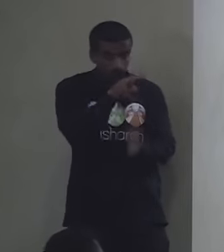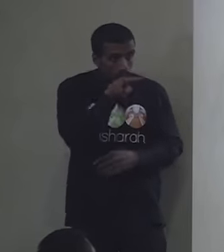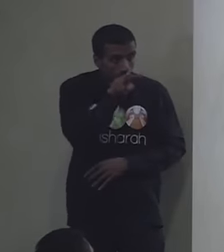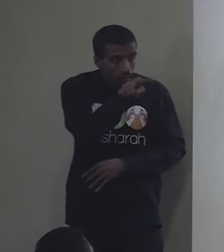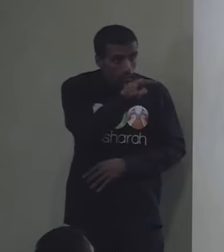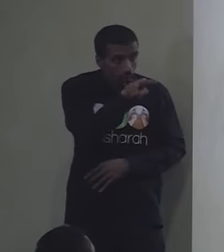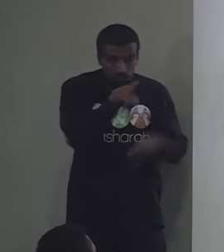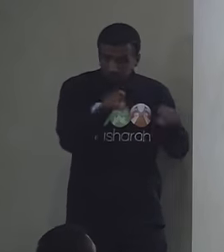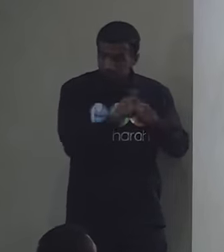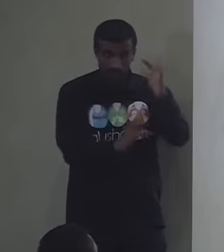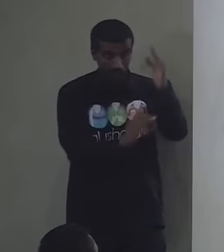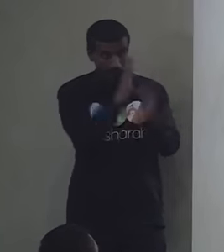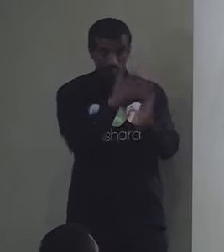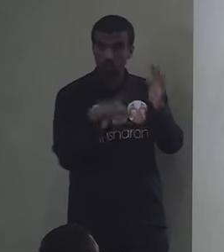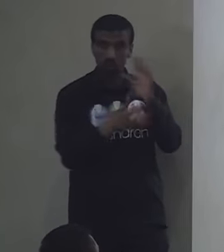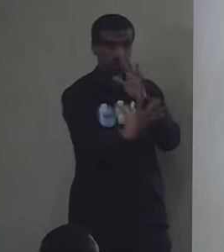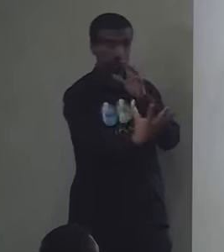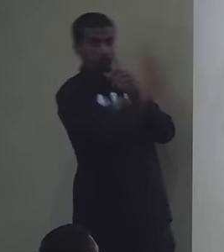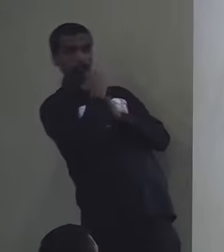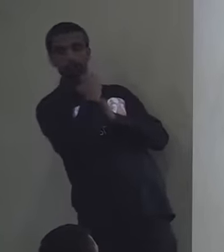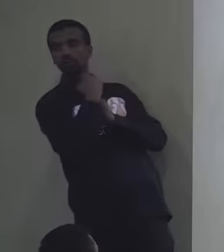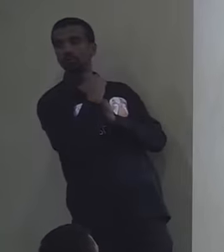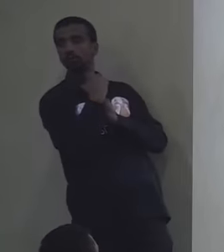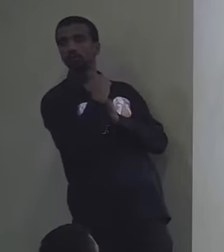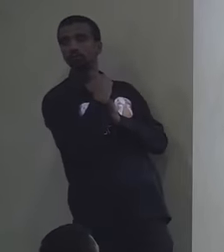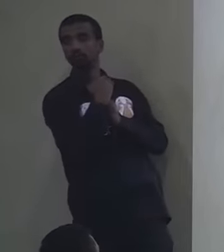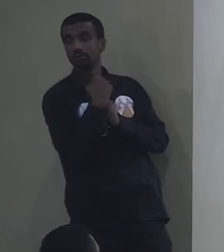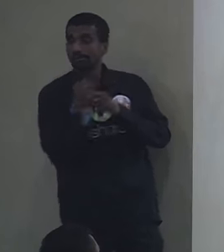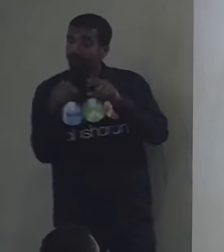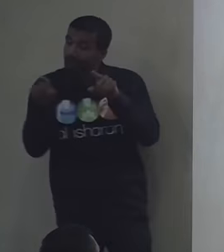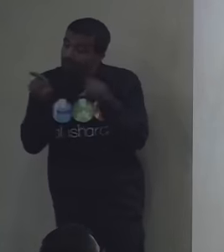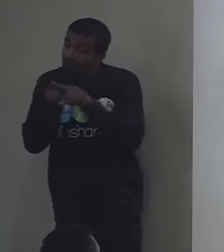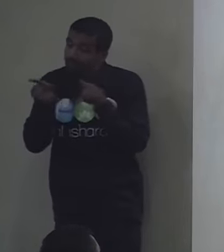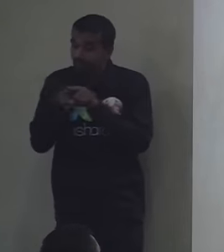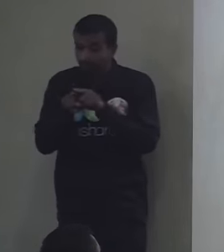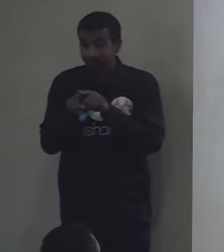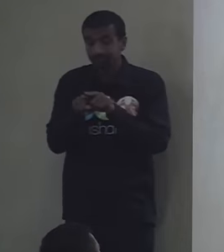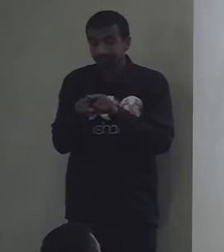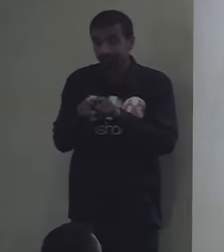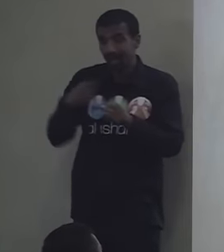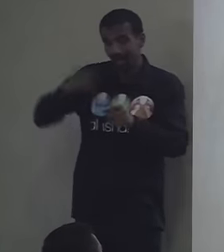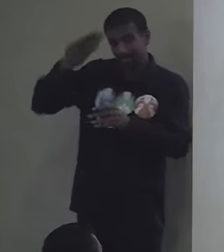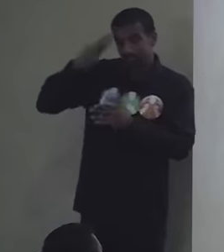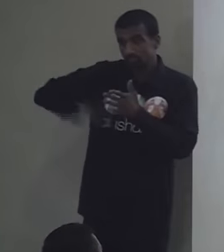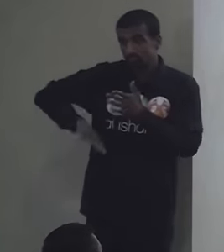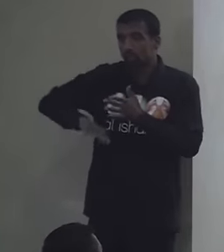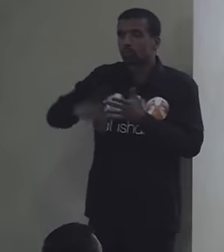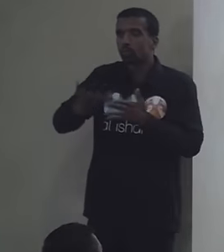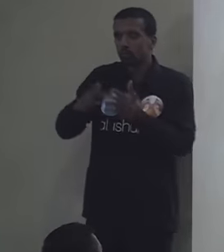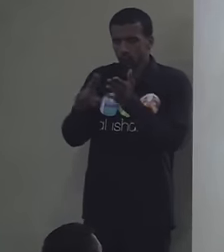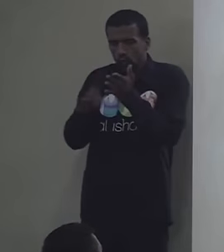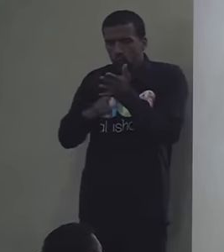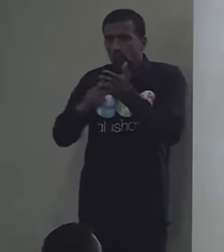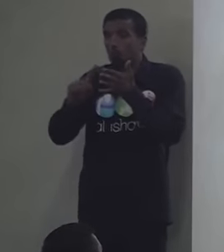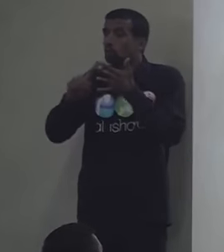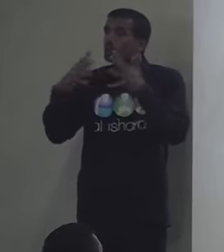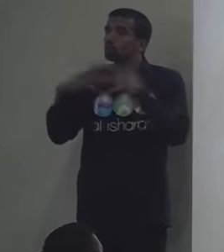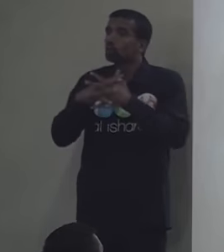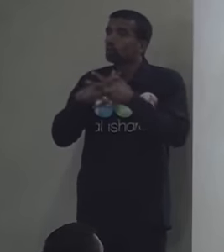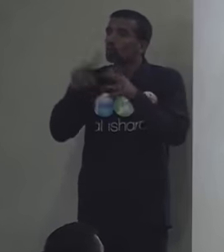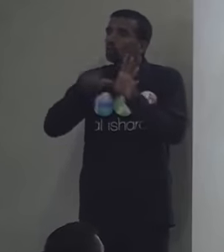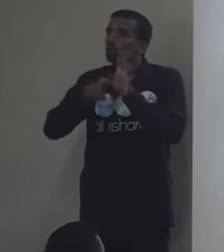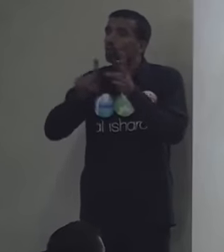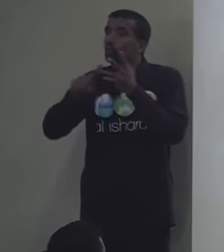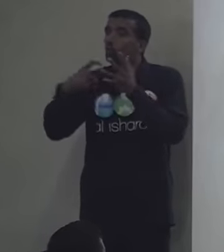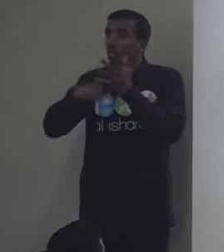2 days, or just even today actually, just experienced the tube for the first time. I'm a New York City subway guy. You guys are actually cleaner, let me tell